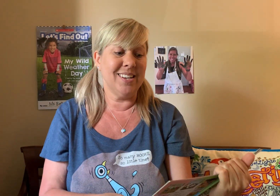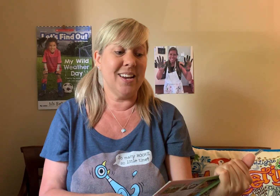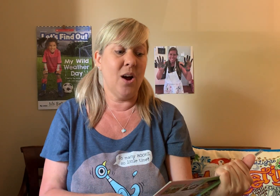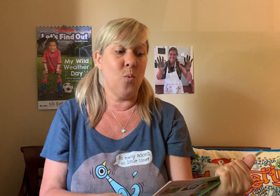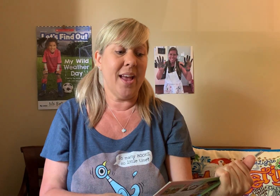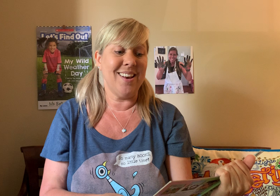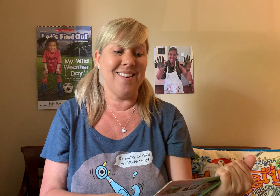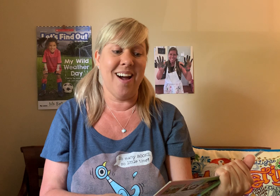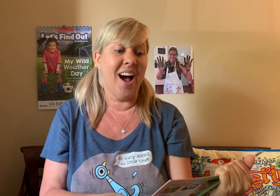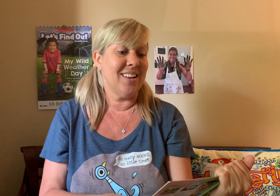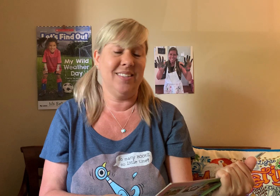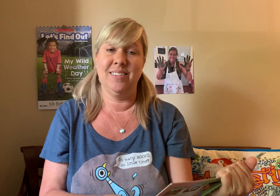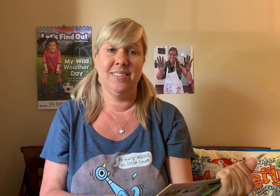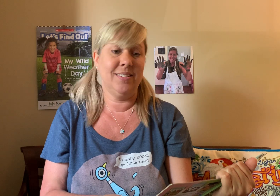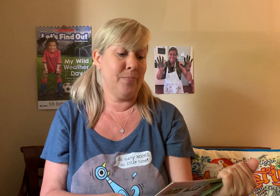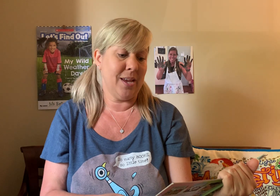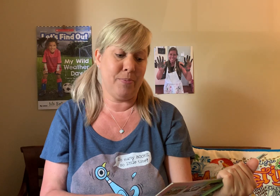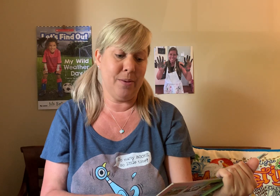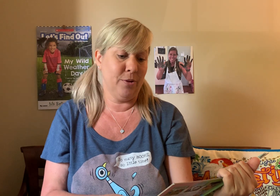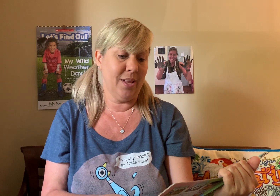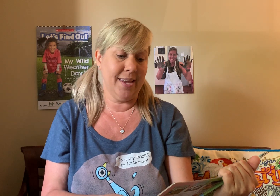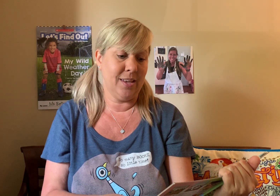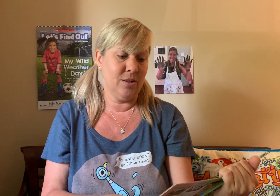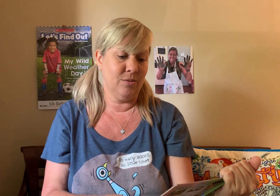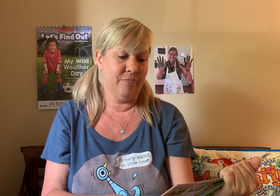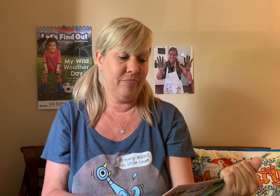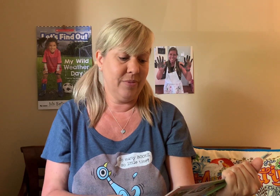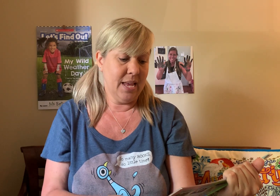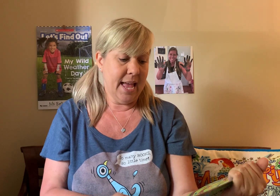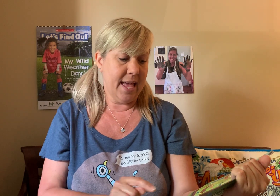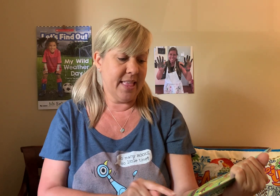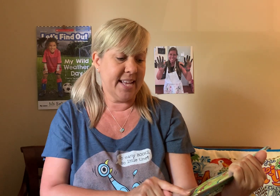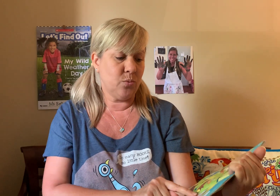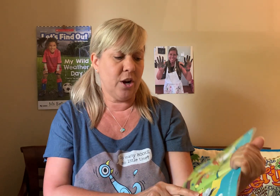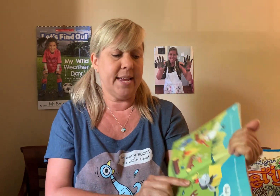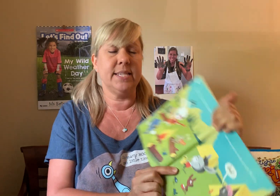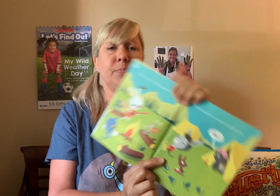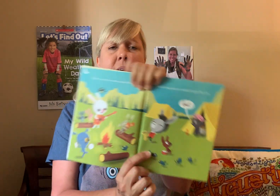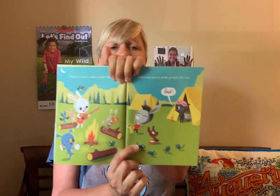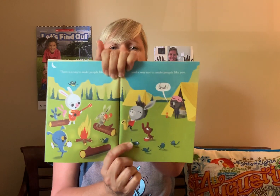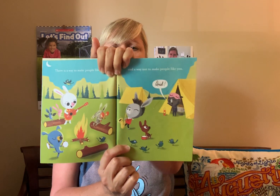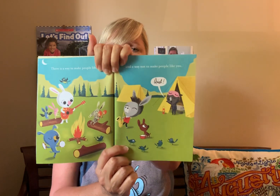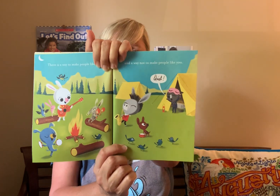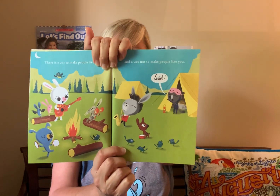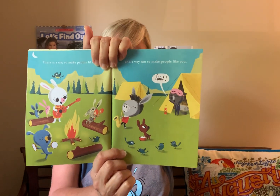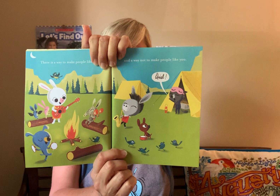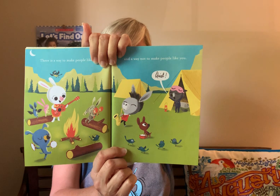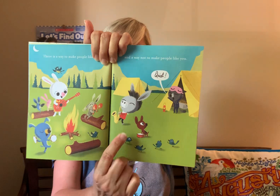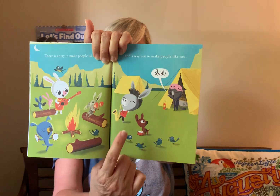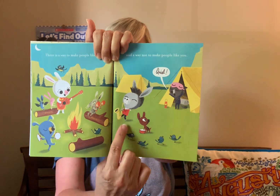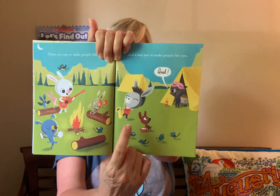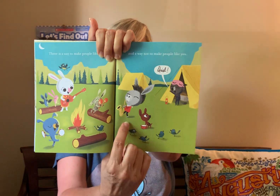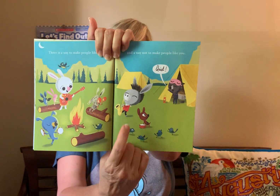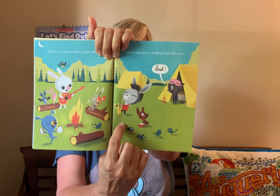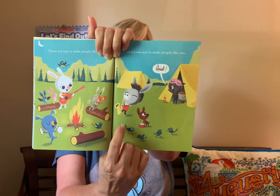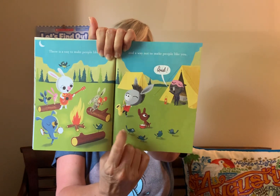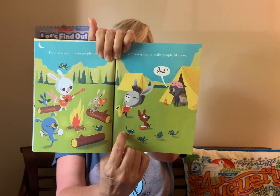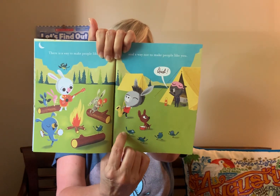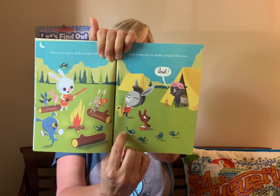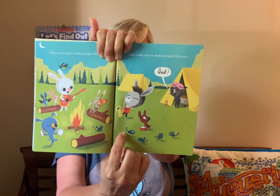a way not to make people like you. And that's where he's being rude and loud while